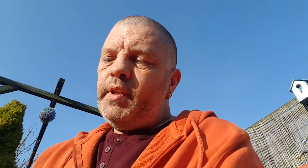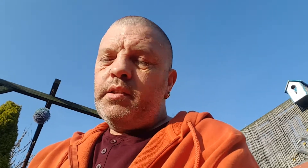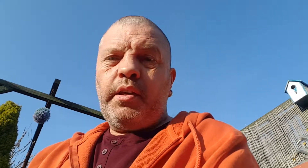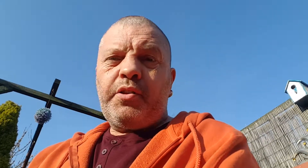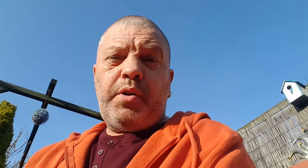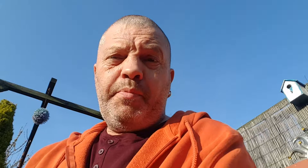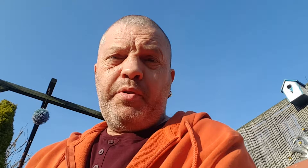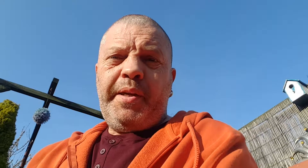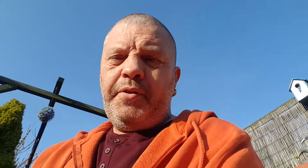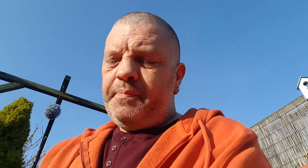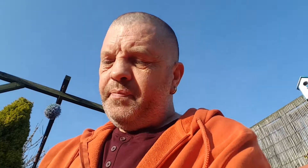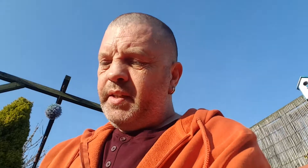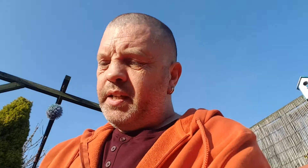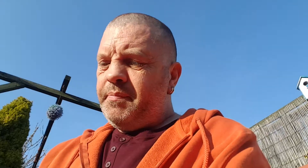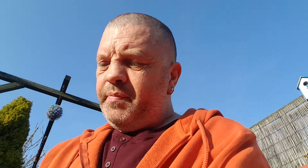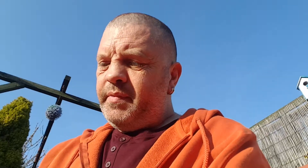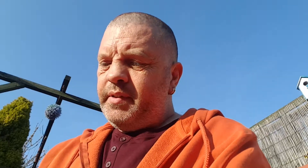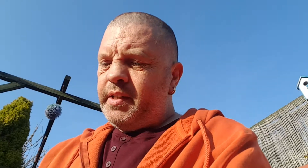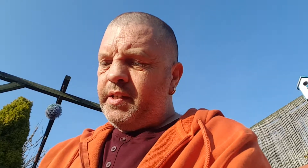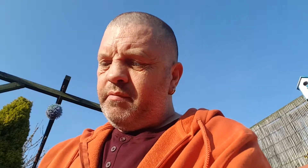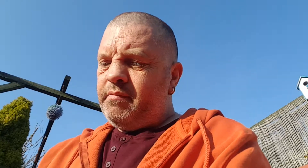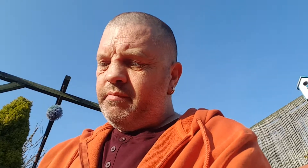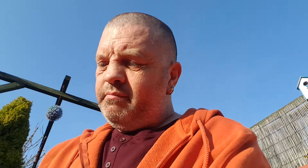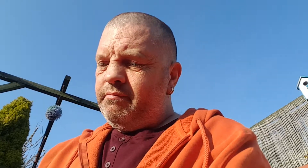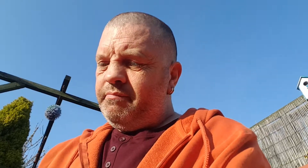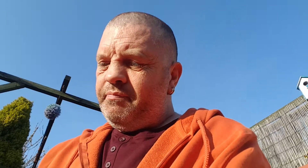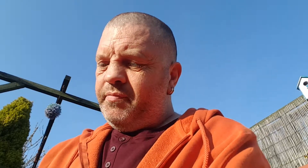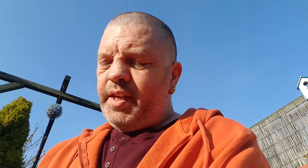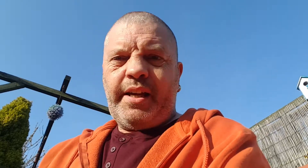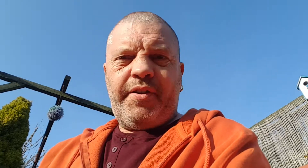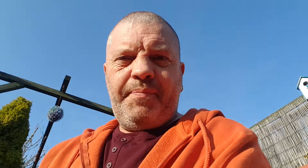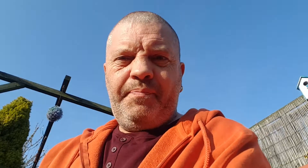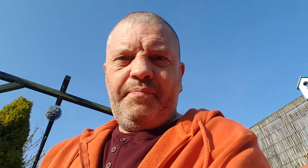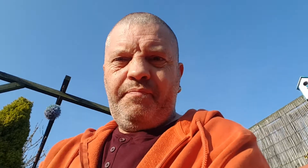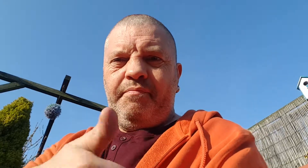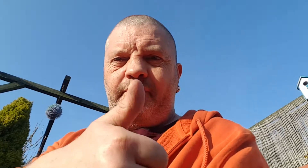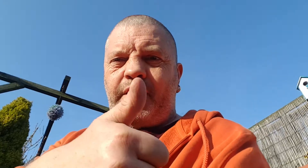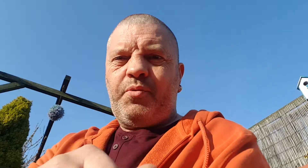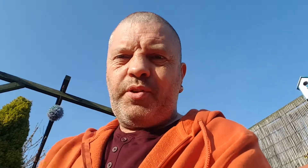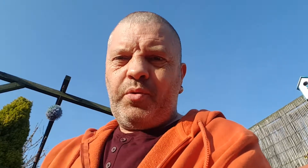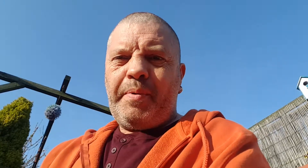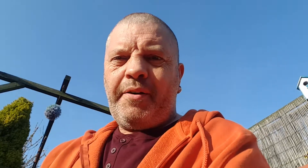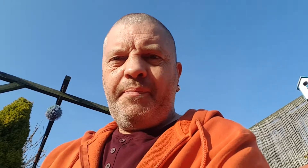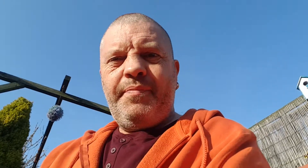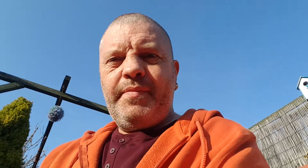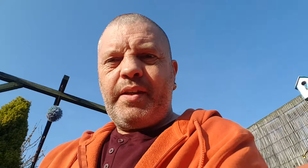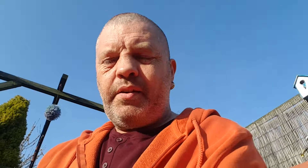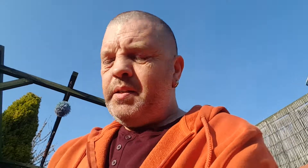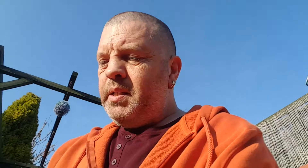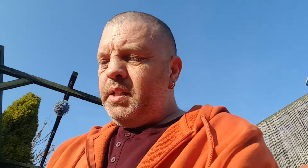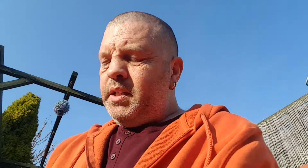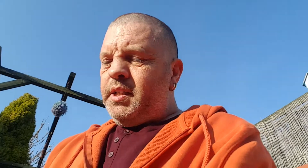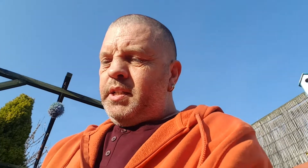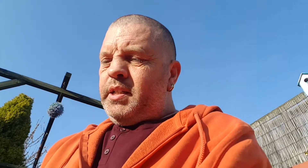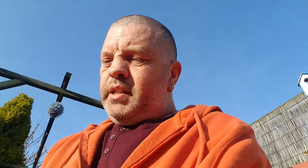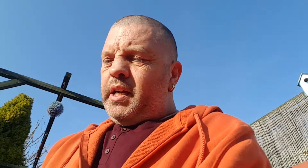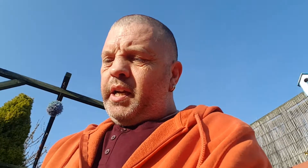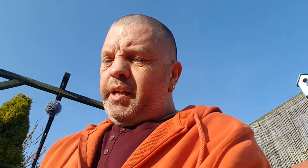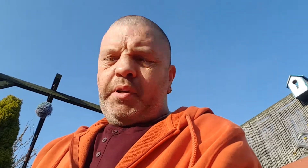So that's why I'm building my own, and there you have it. That's what it's all about. So I am going